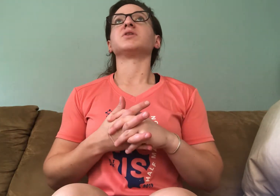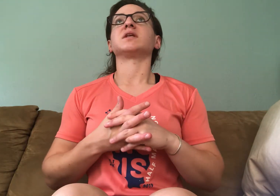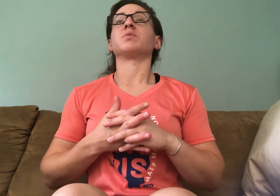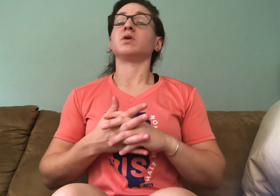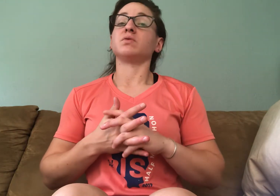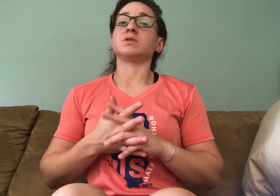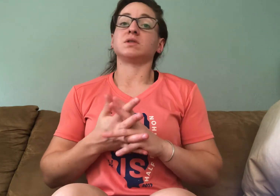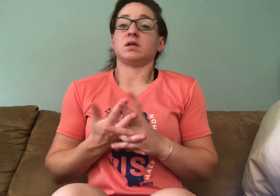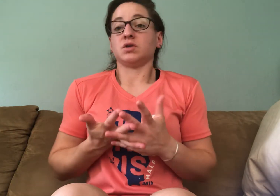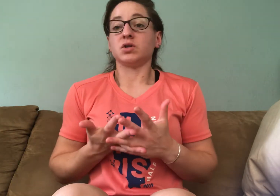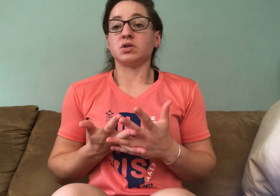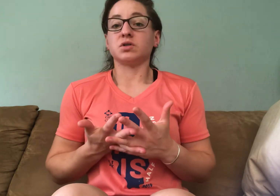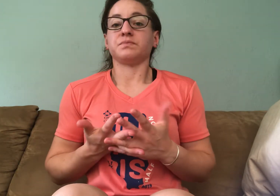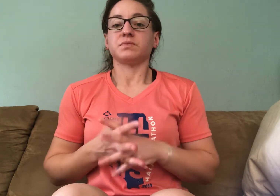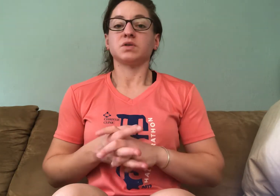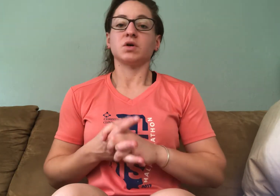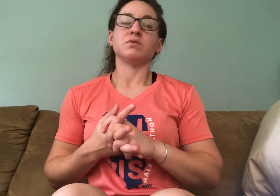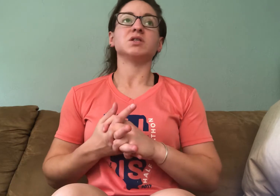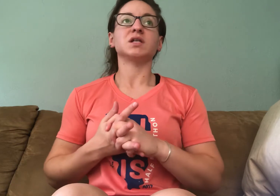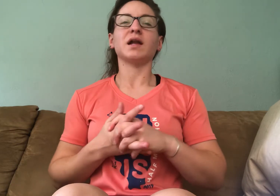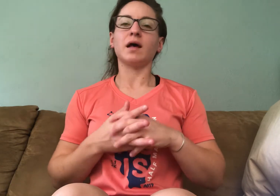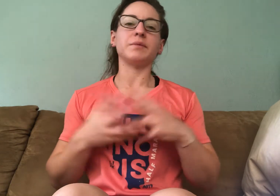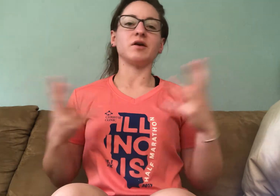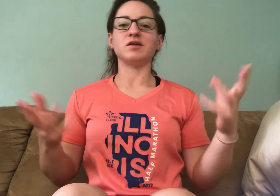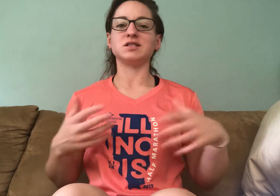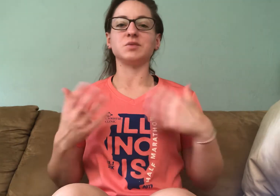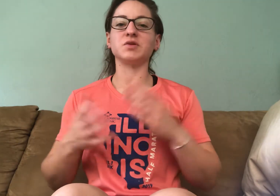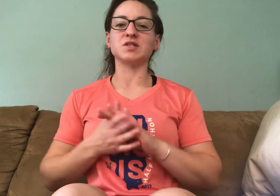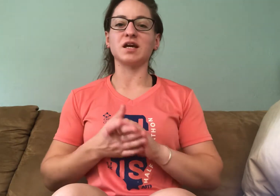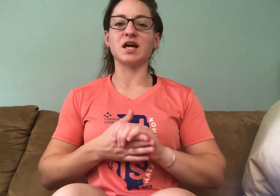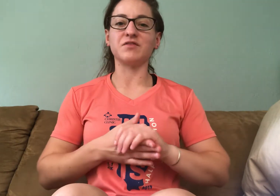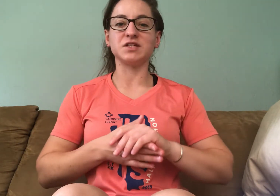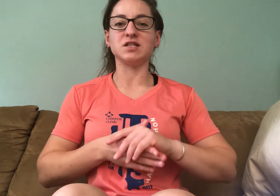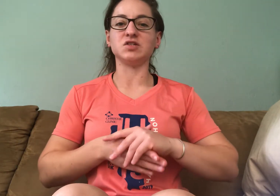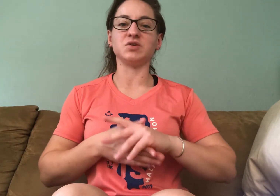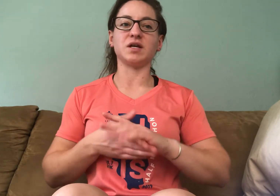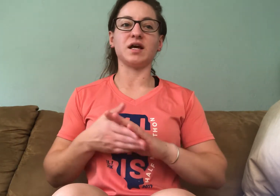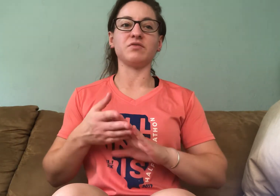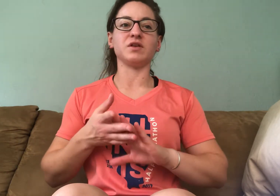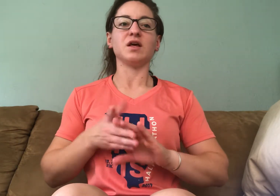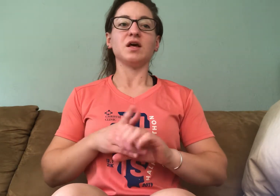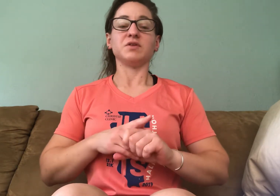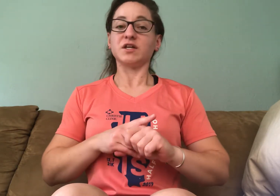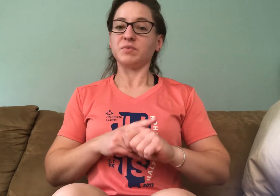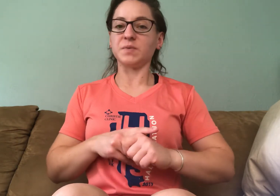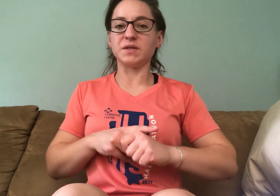that we use in church. So just kind of help encourage some of those kind of conversations you can have with deaf people as